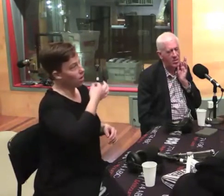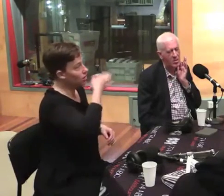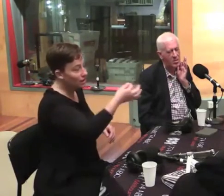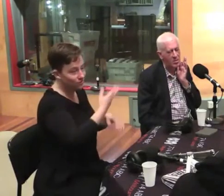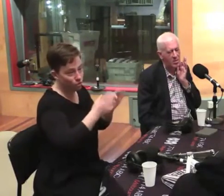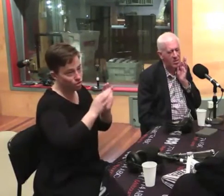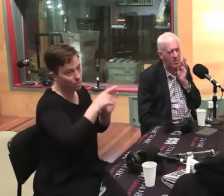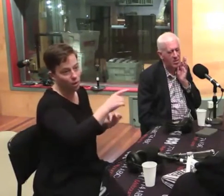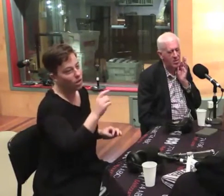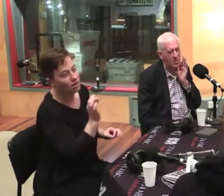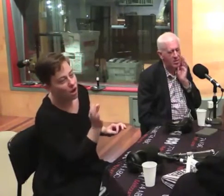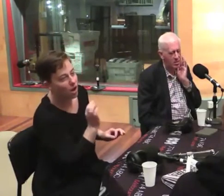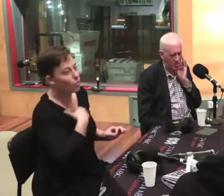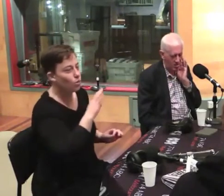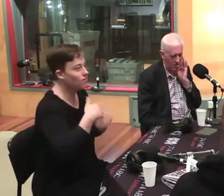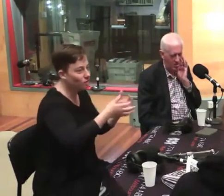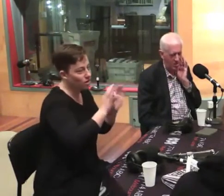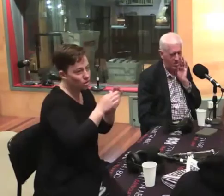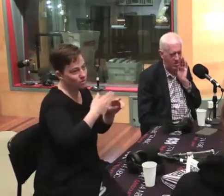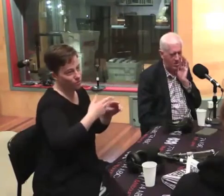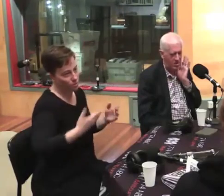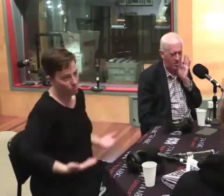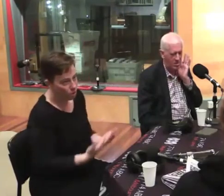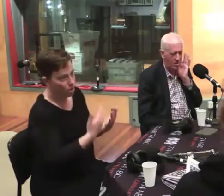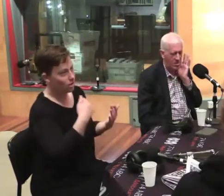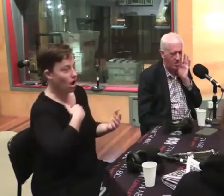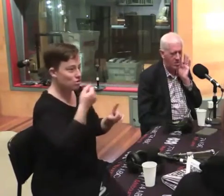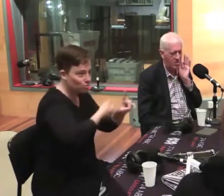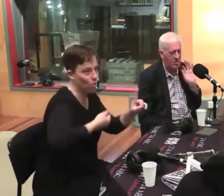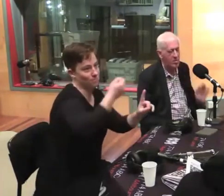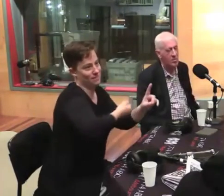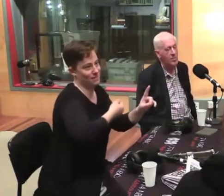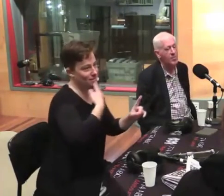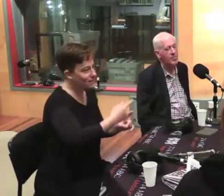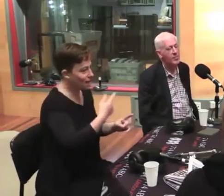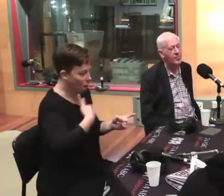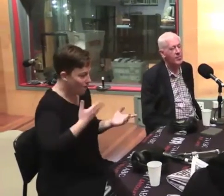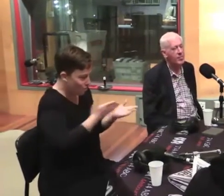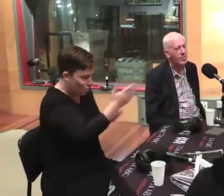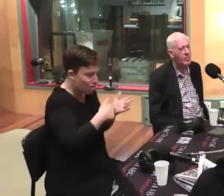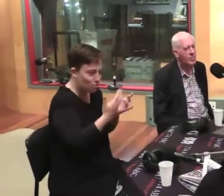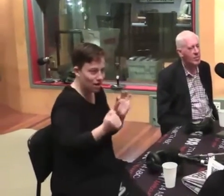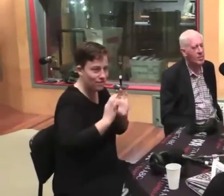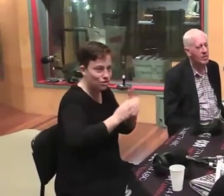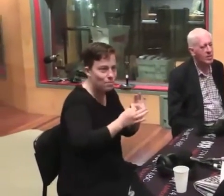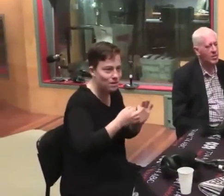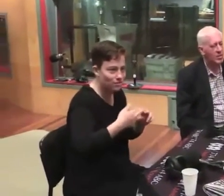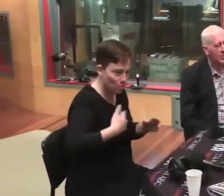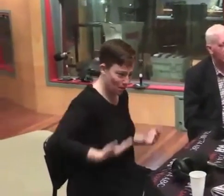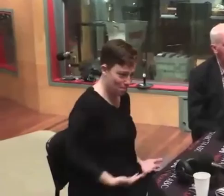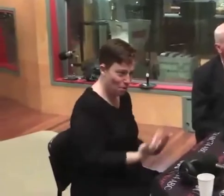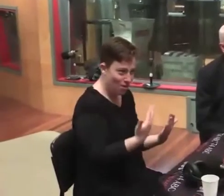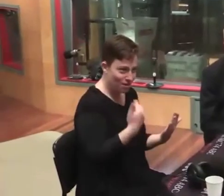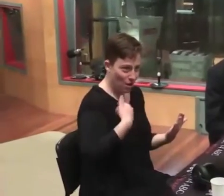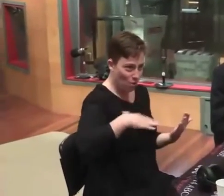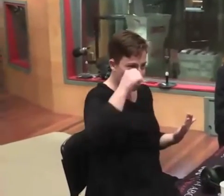you know, going to the hospital with him and not having an interpreter provided. I didn't have an interpreter automatically provided for the birth. I